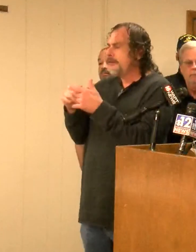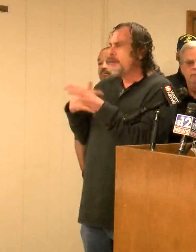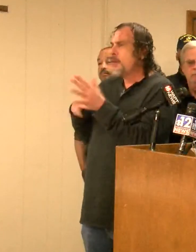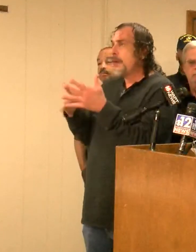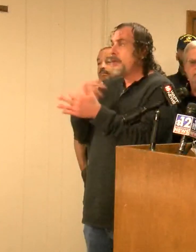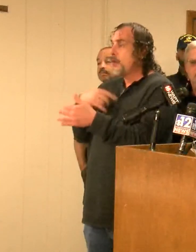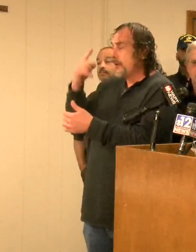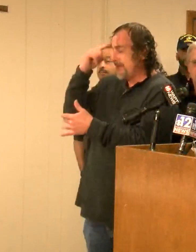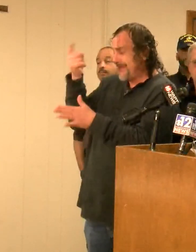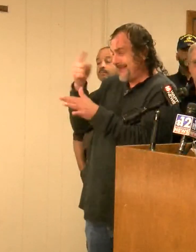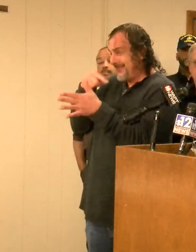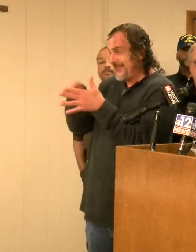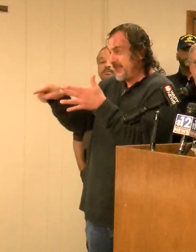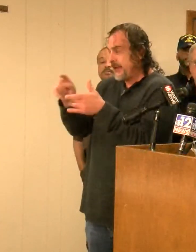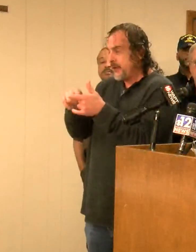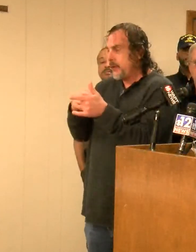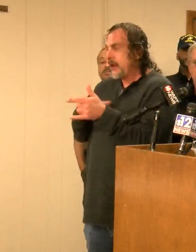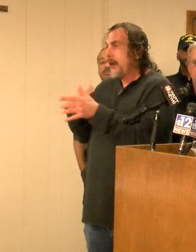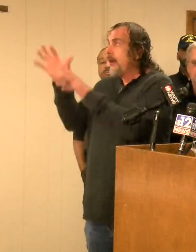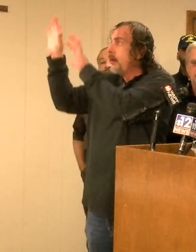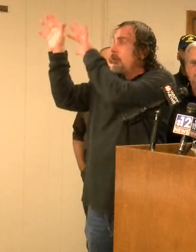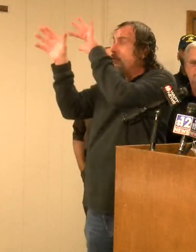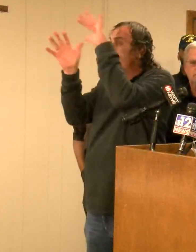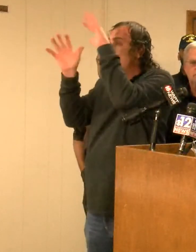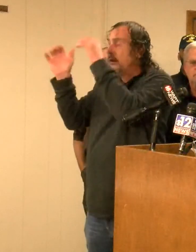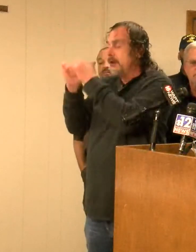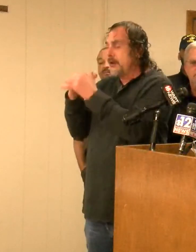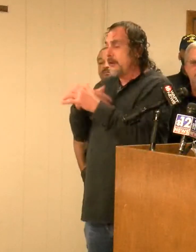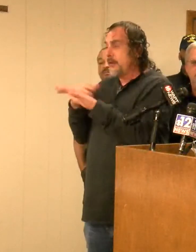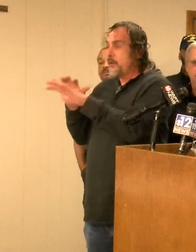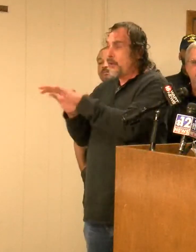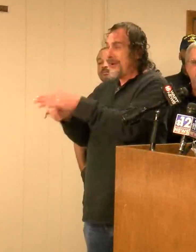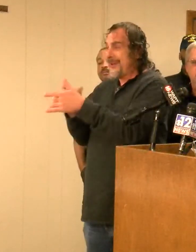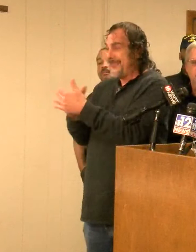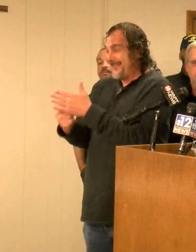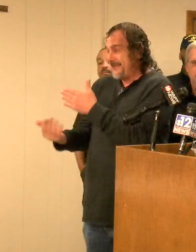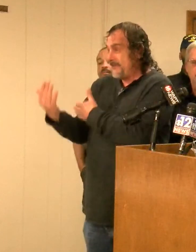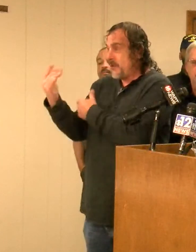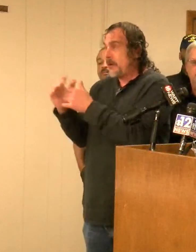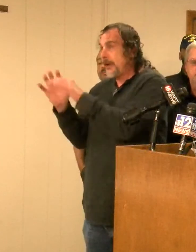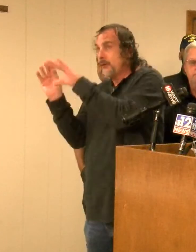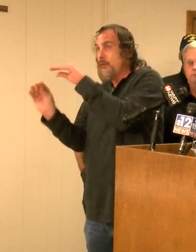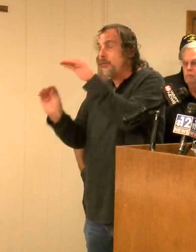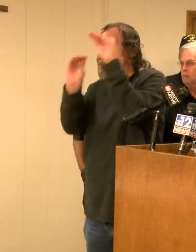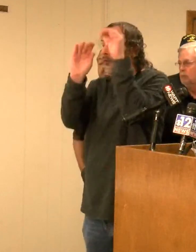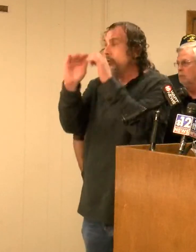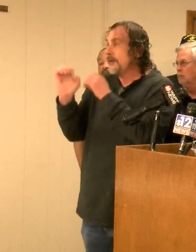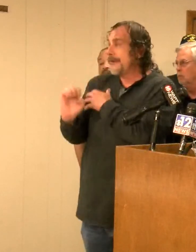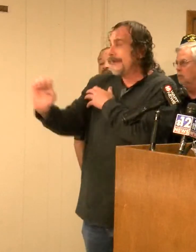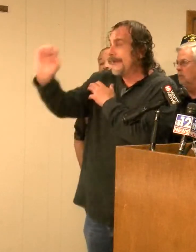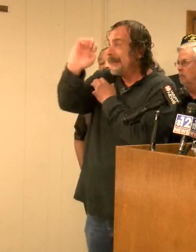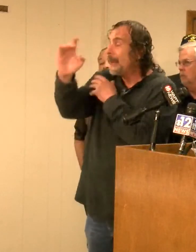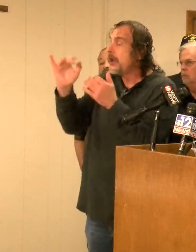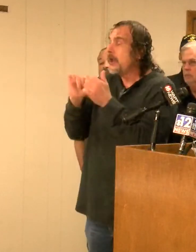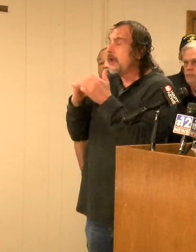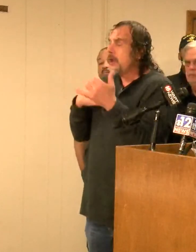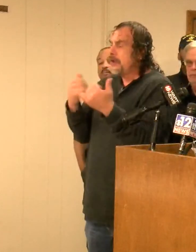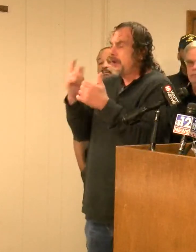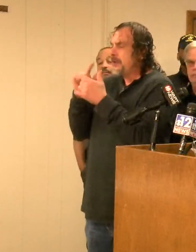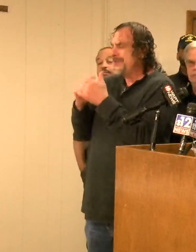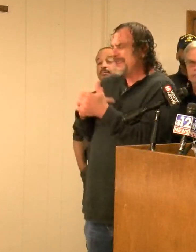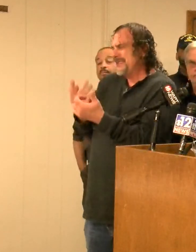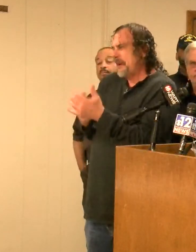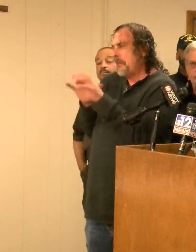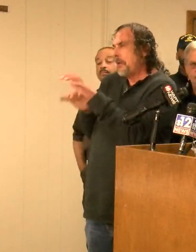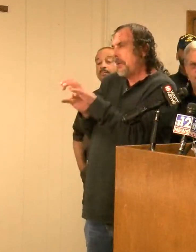this coming week. The upper level system that provided us with rainfall earlier this morning is shifting east, and thus perhaps we could just see some lingering